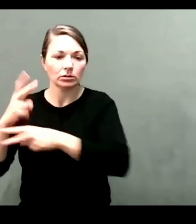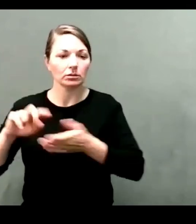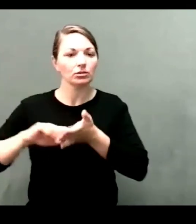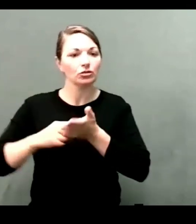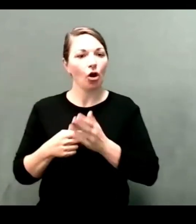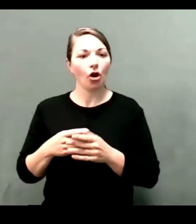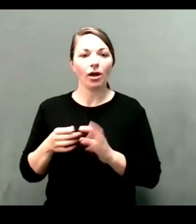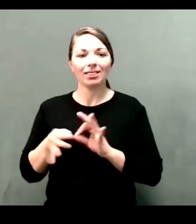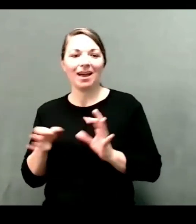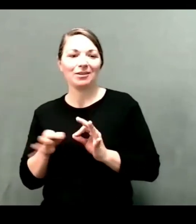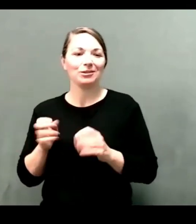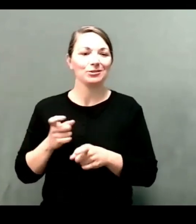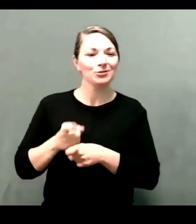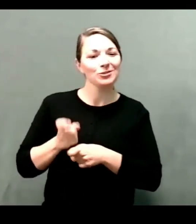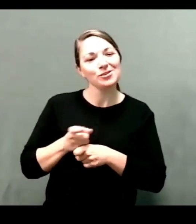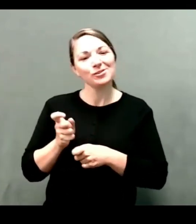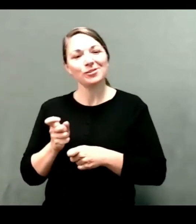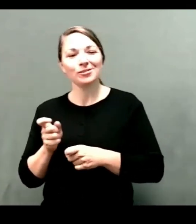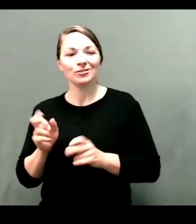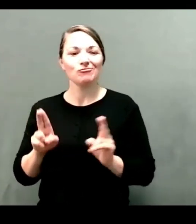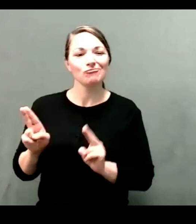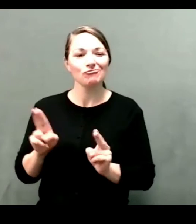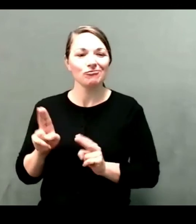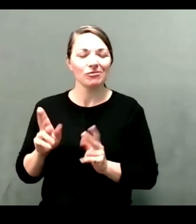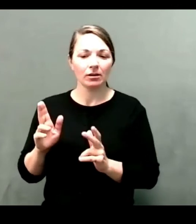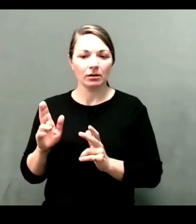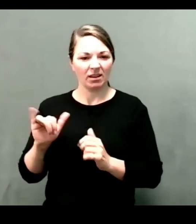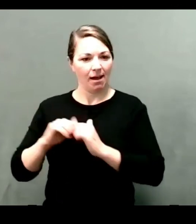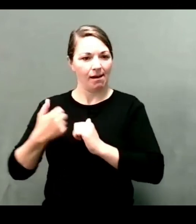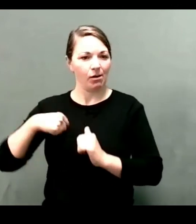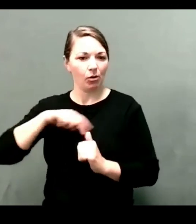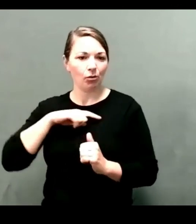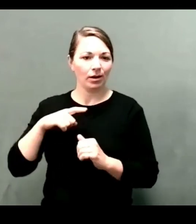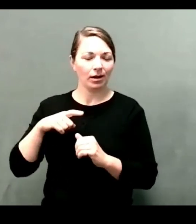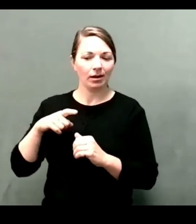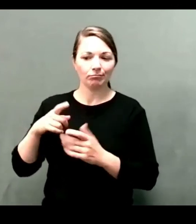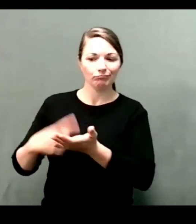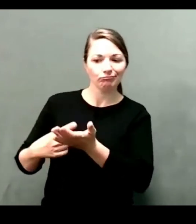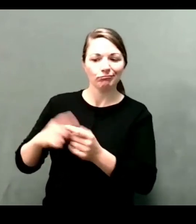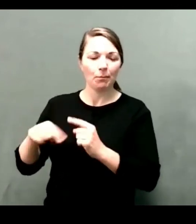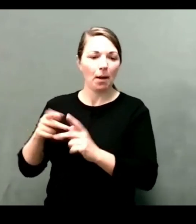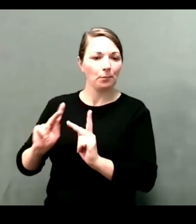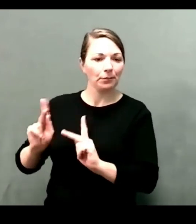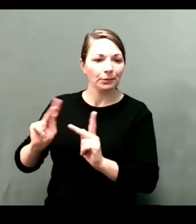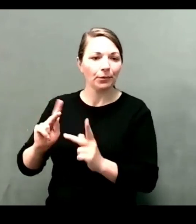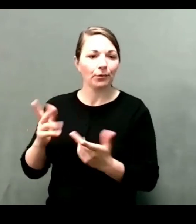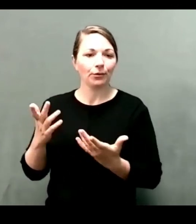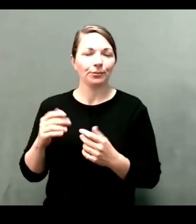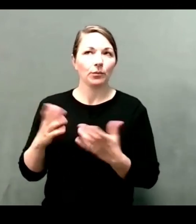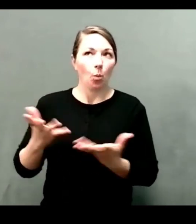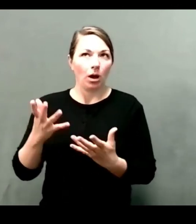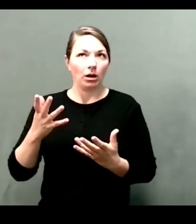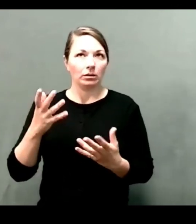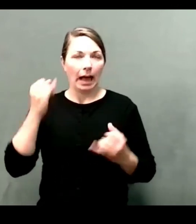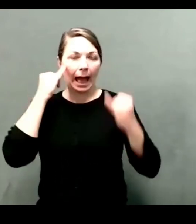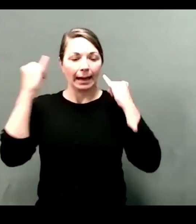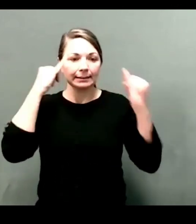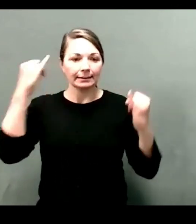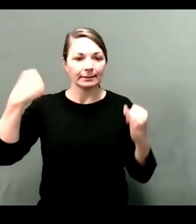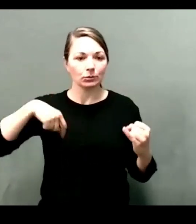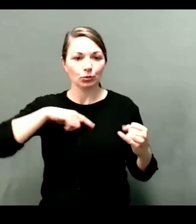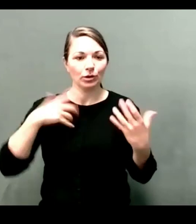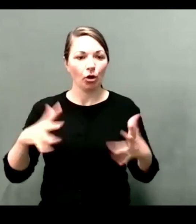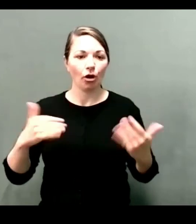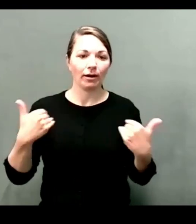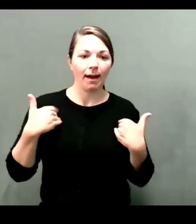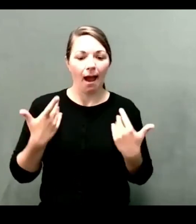starts with jokes. It starts with how we talk about people and what ideas we allow to exist without challenging them,